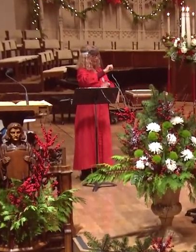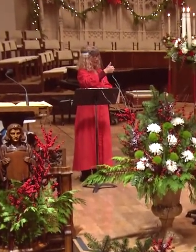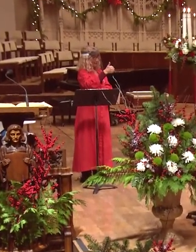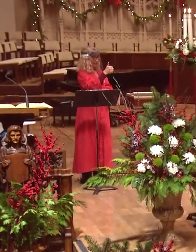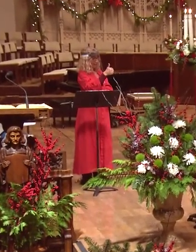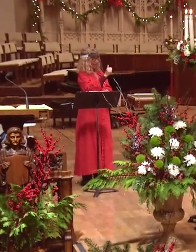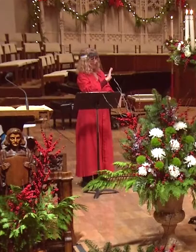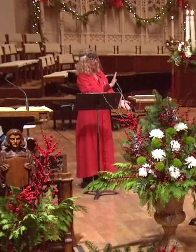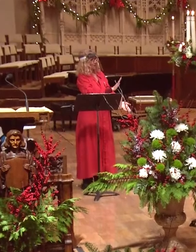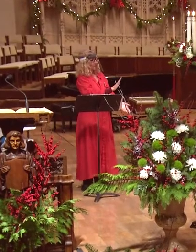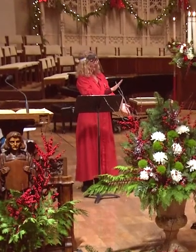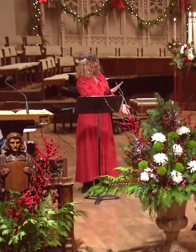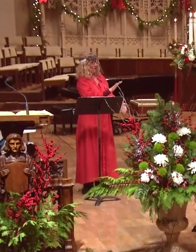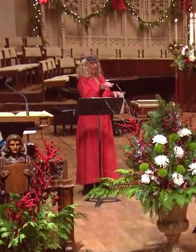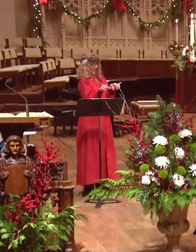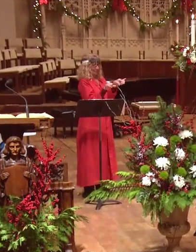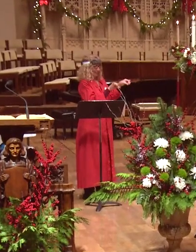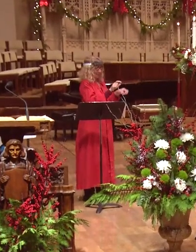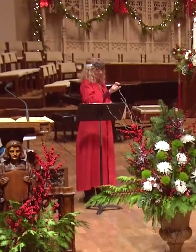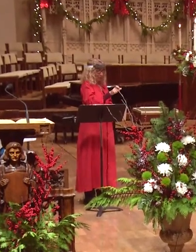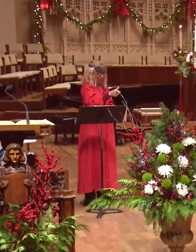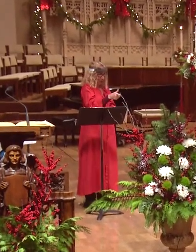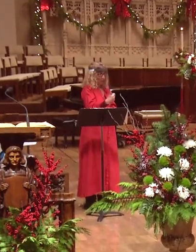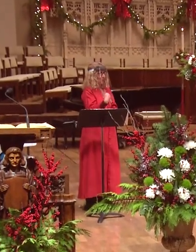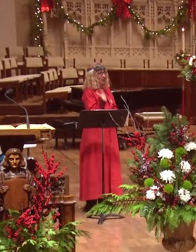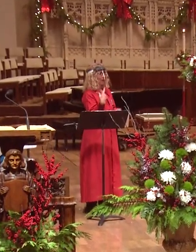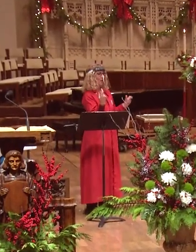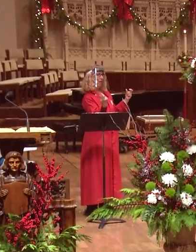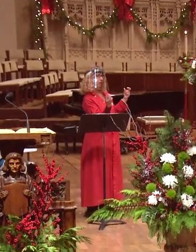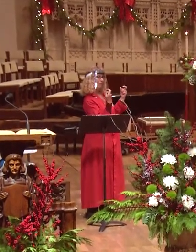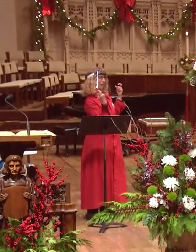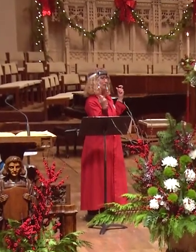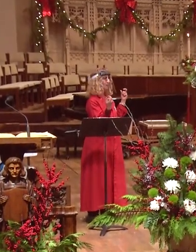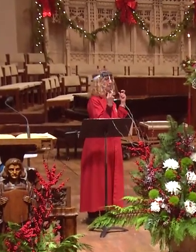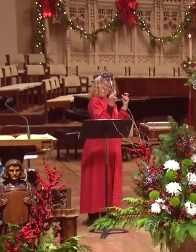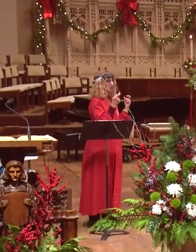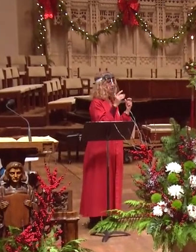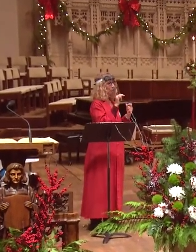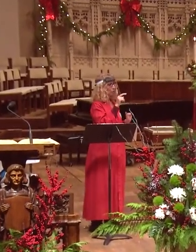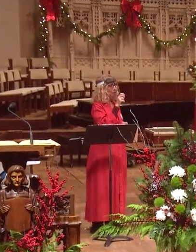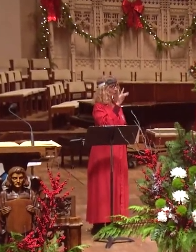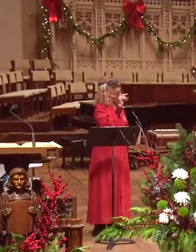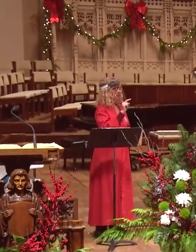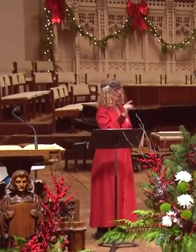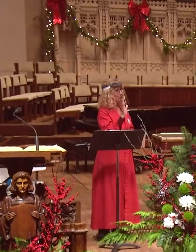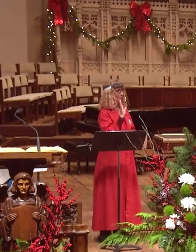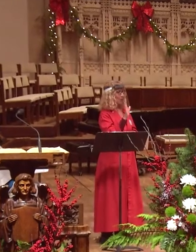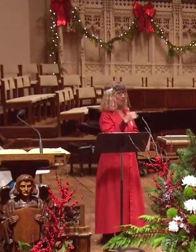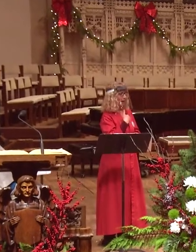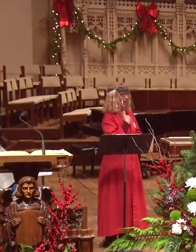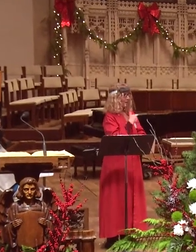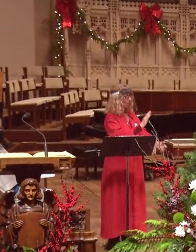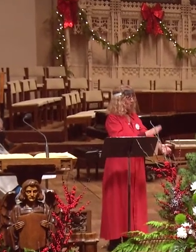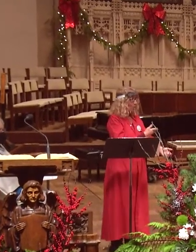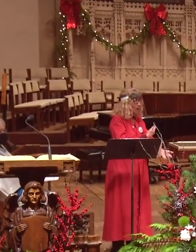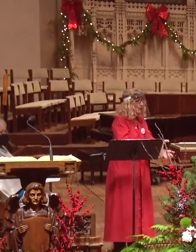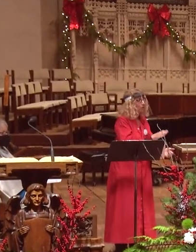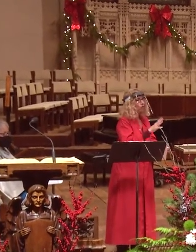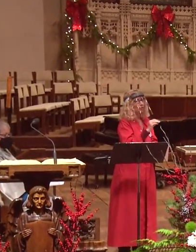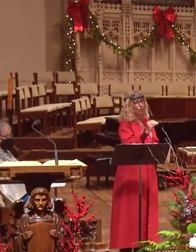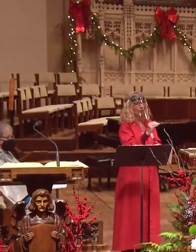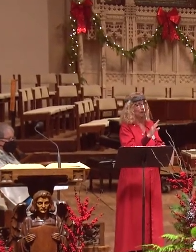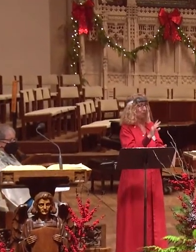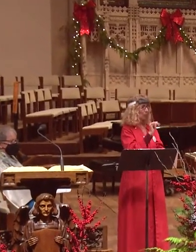same channel, we have our Festive Eucharist. We'll have Canterbury and Coventry Choir and Chamber Orchestra